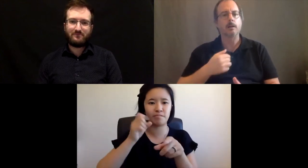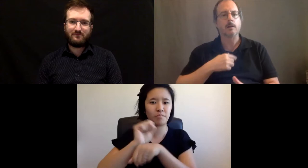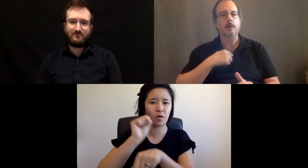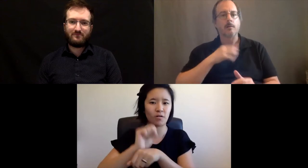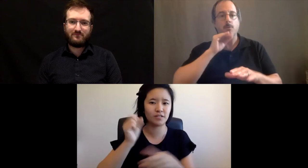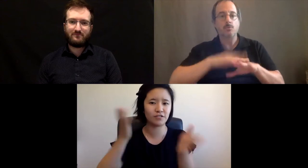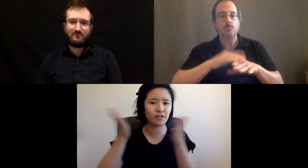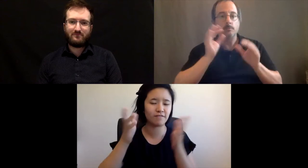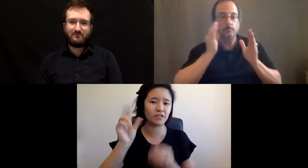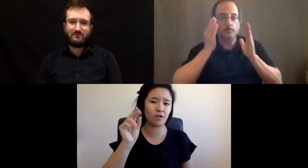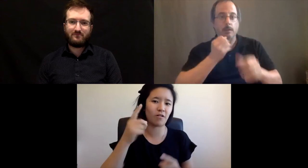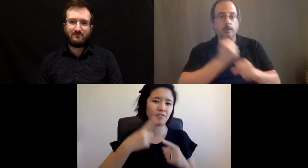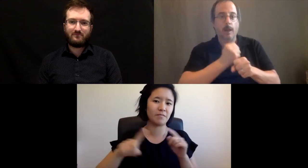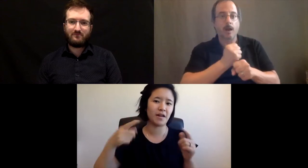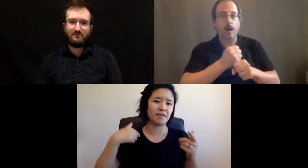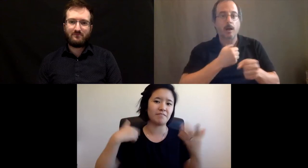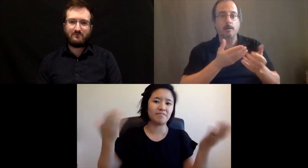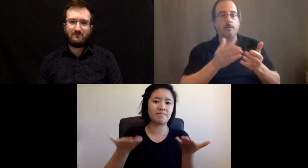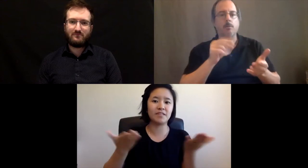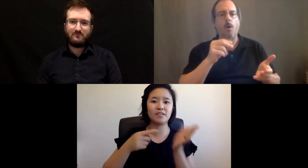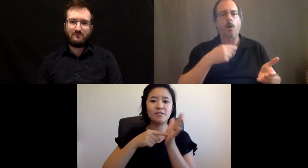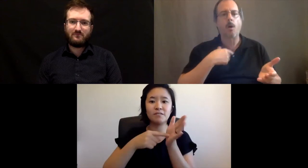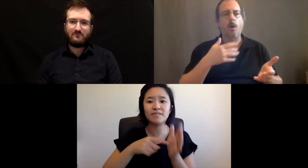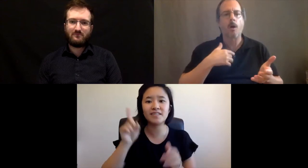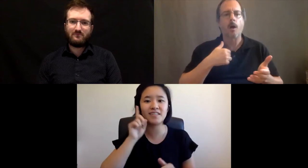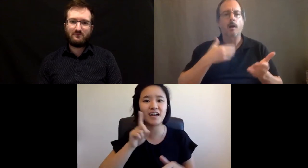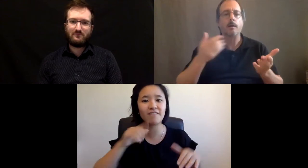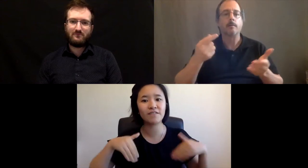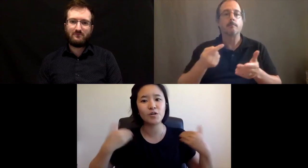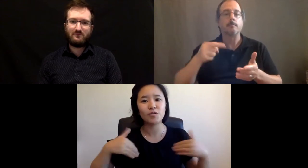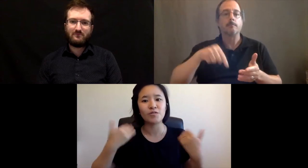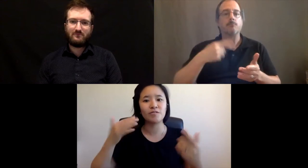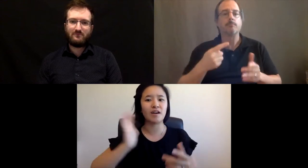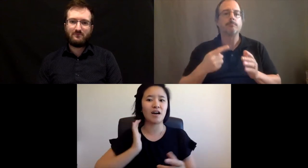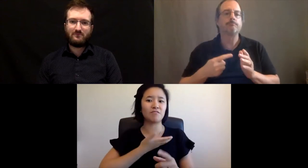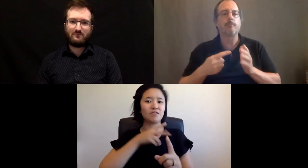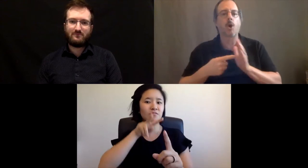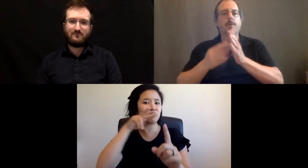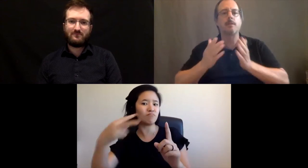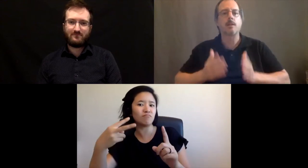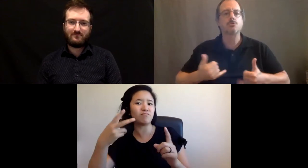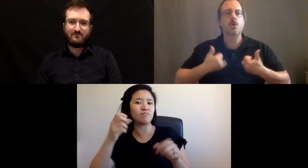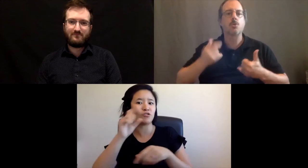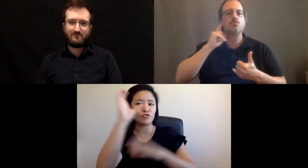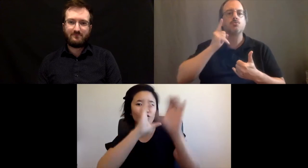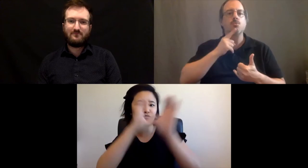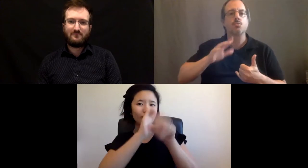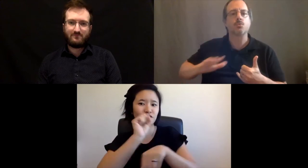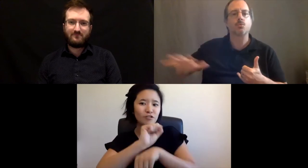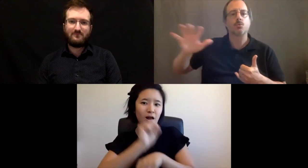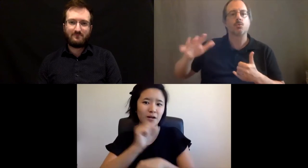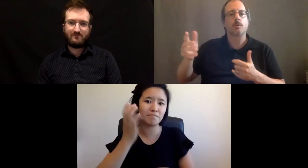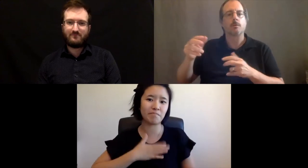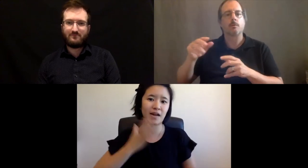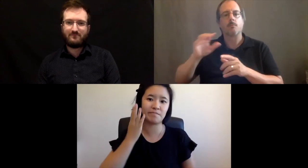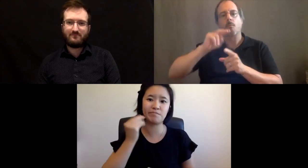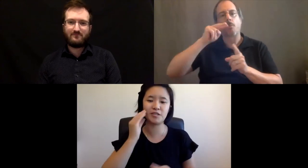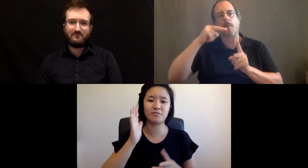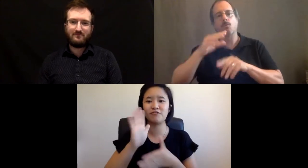I don't work specifically in employment or employment services, but I am here as a representative for deaf